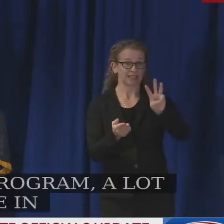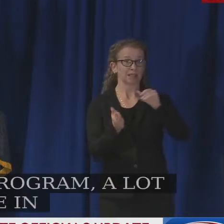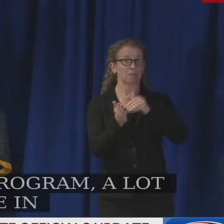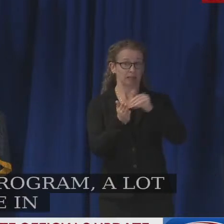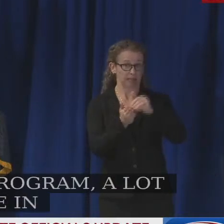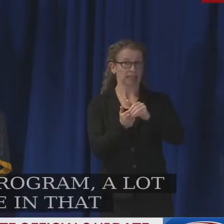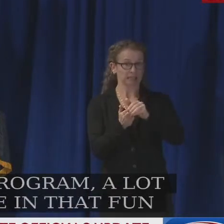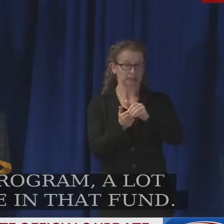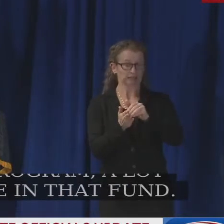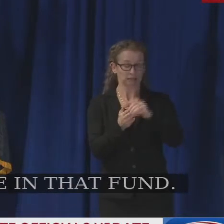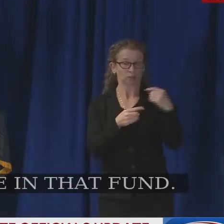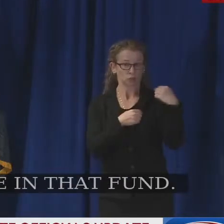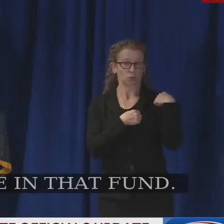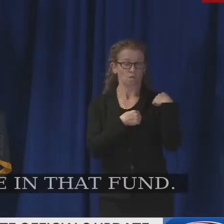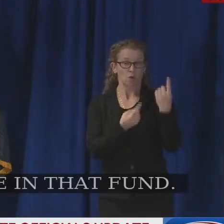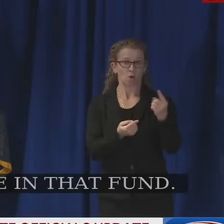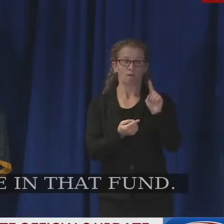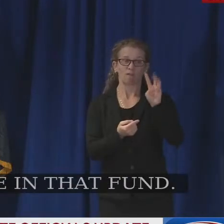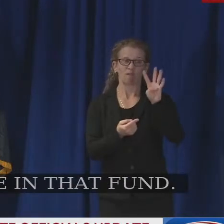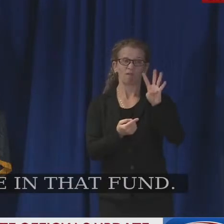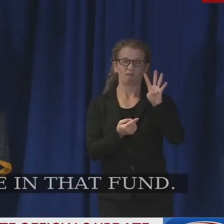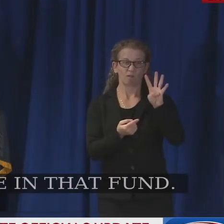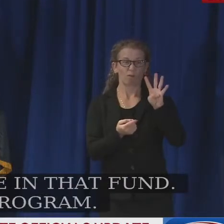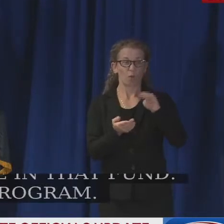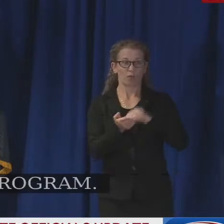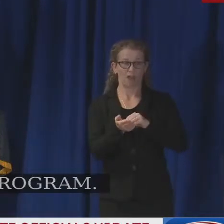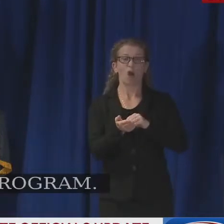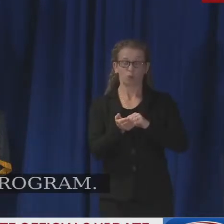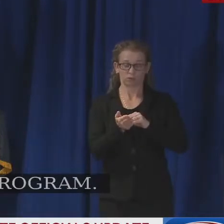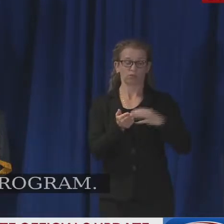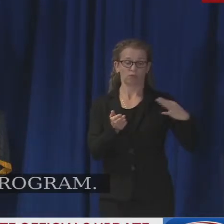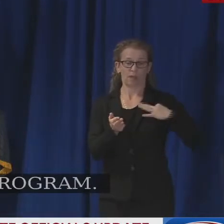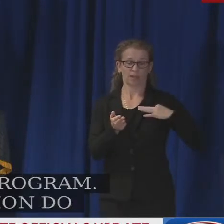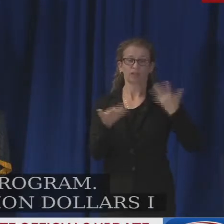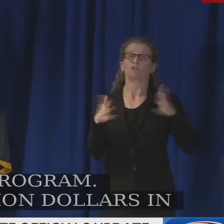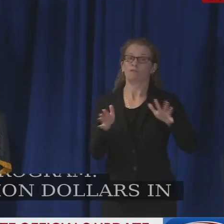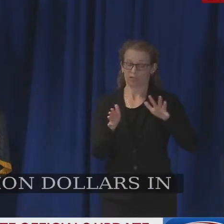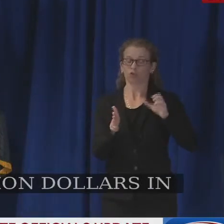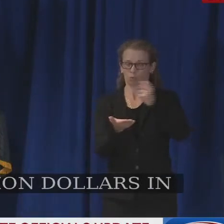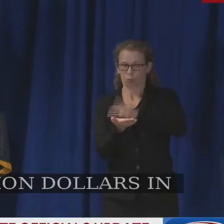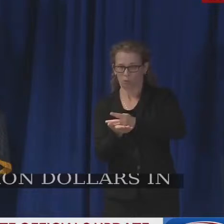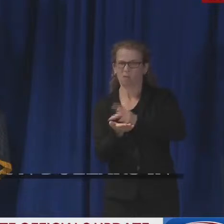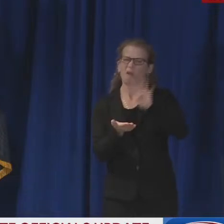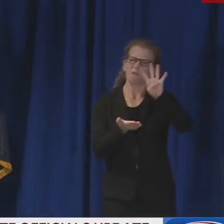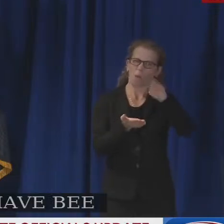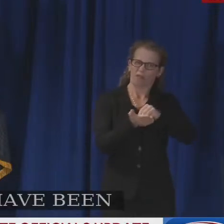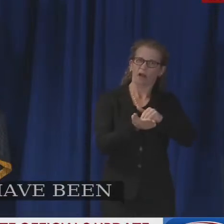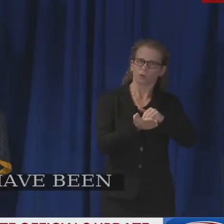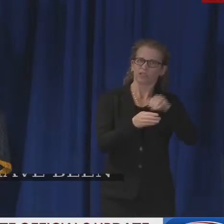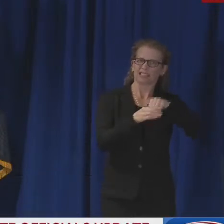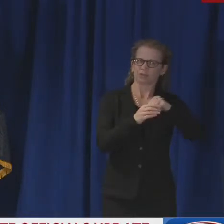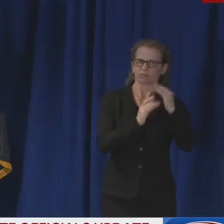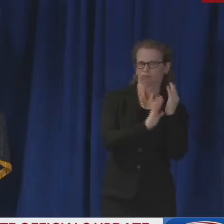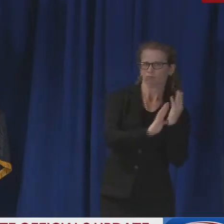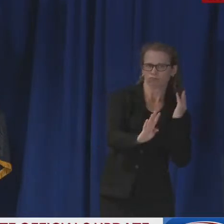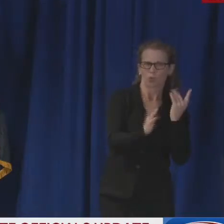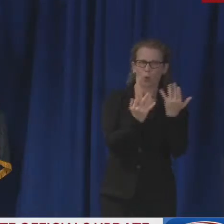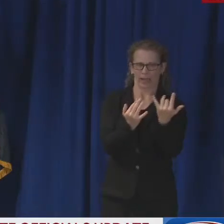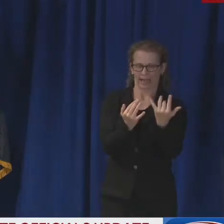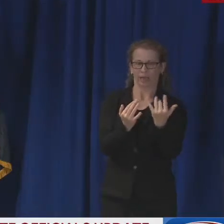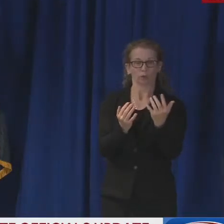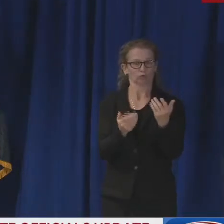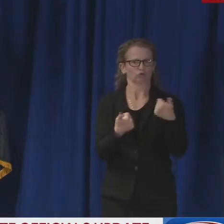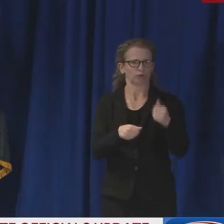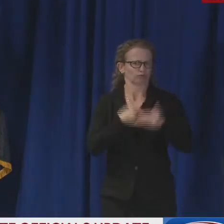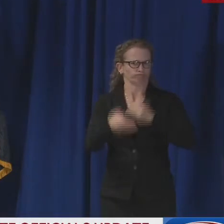Over 4,000 applications have been approved. We still have a 1,000 or so in the queue. We're moving those as fast as we can, and again, we just encourage